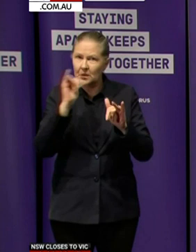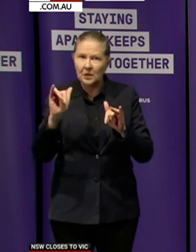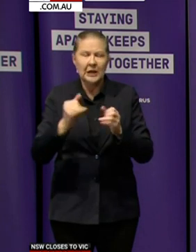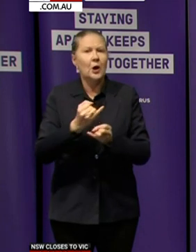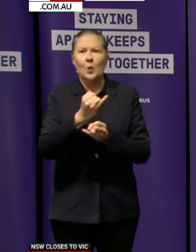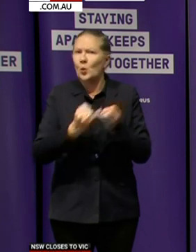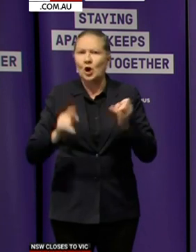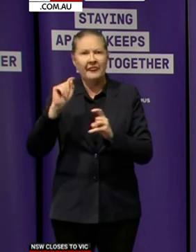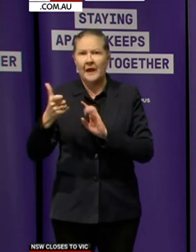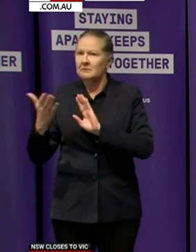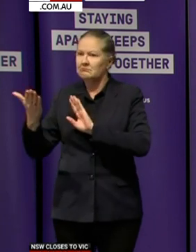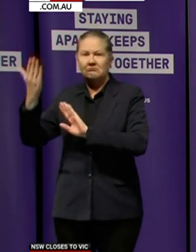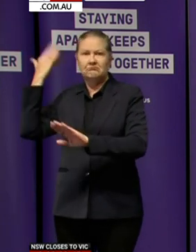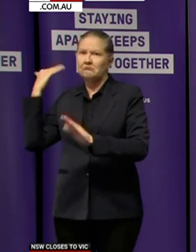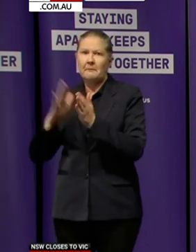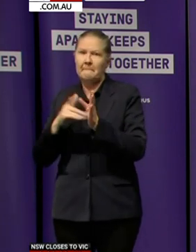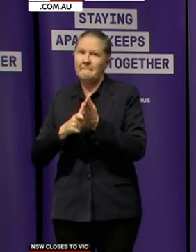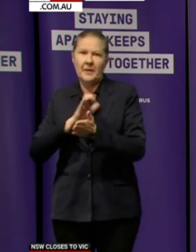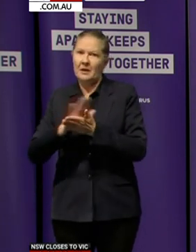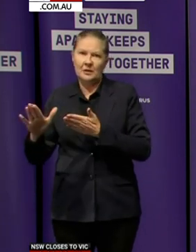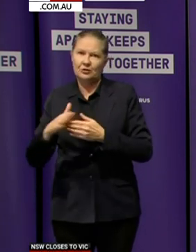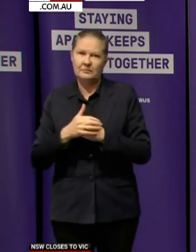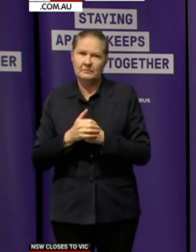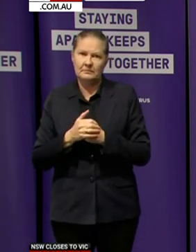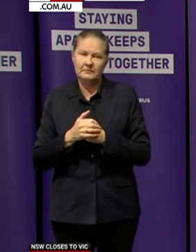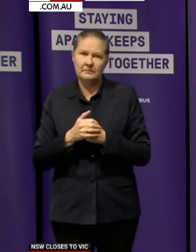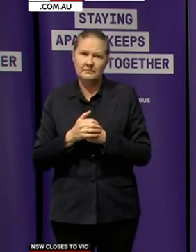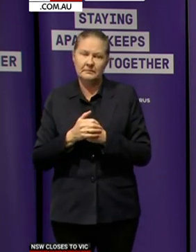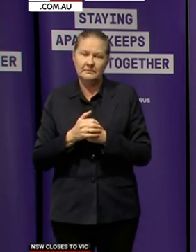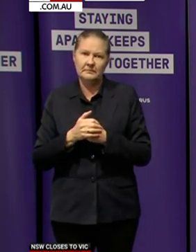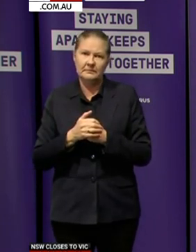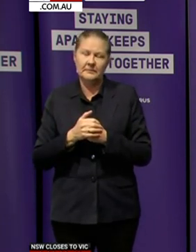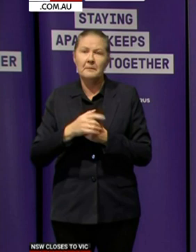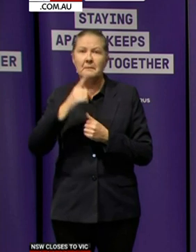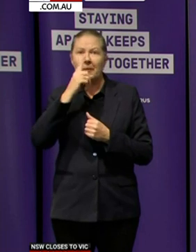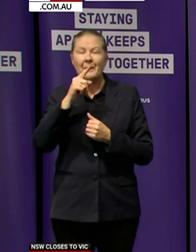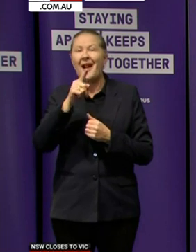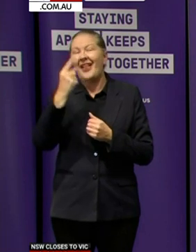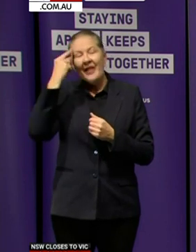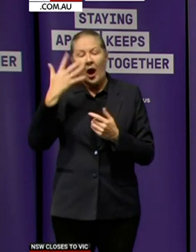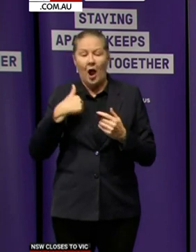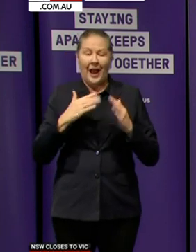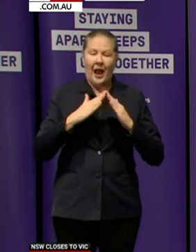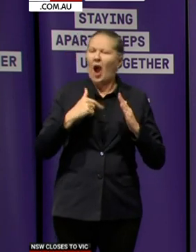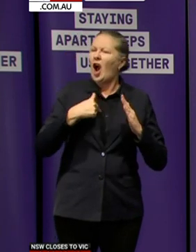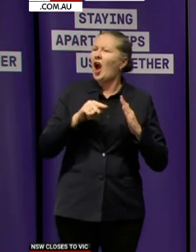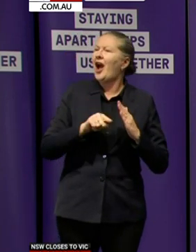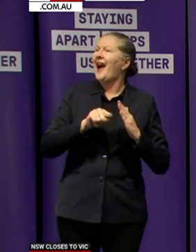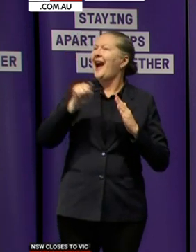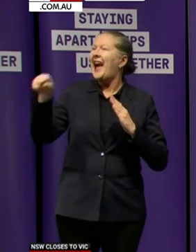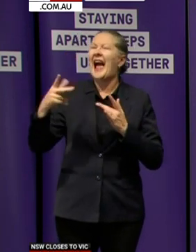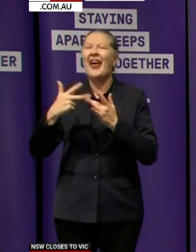ago. The notion of people continuing to move around the state from one residence to another